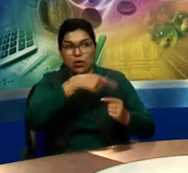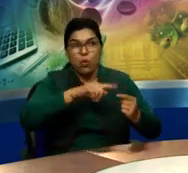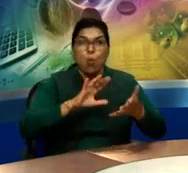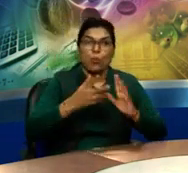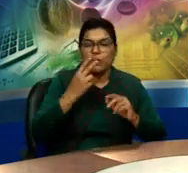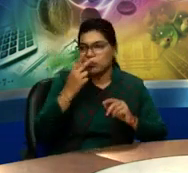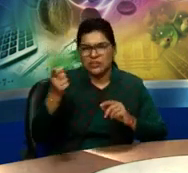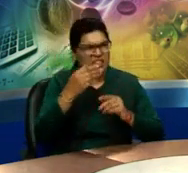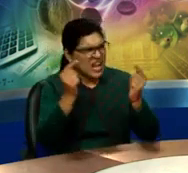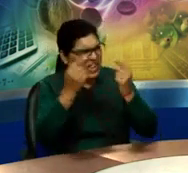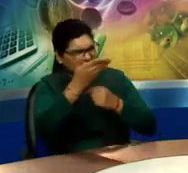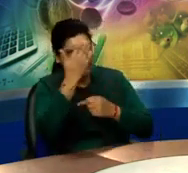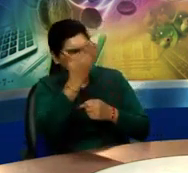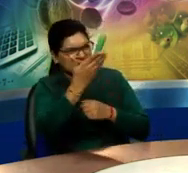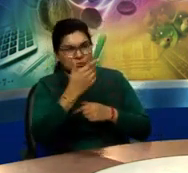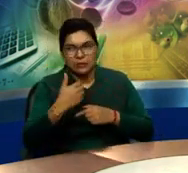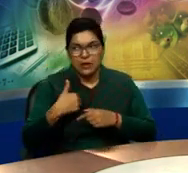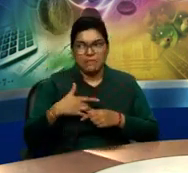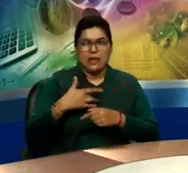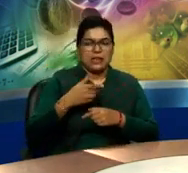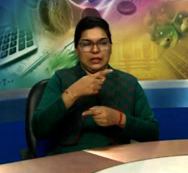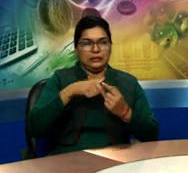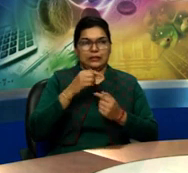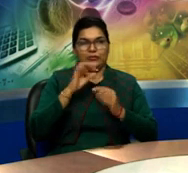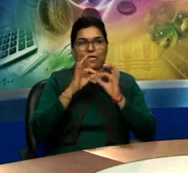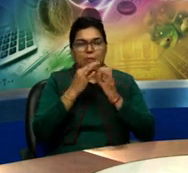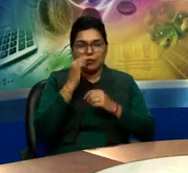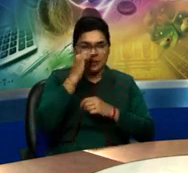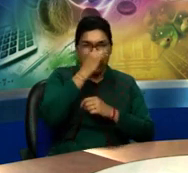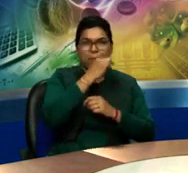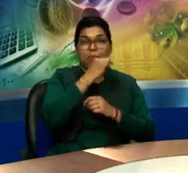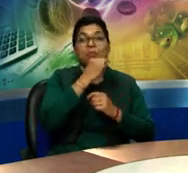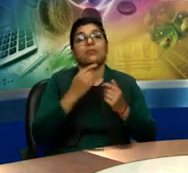being impolite and being rude causes embarrassment to the organization.